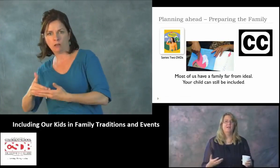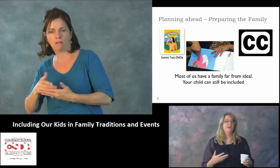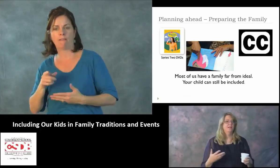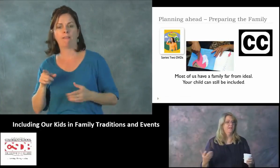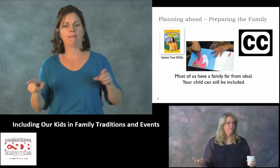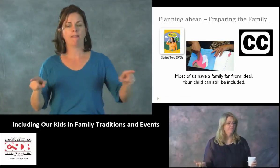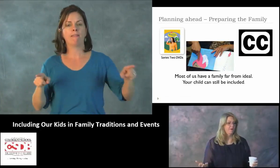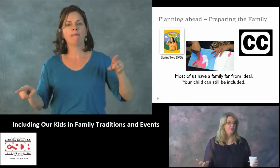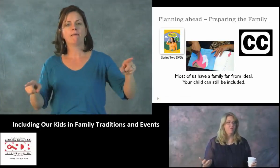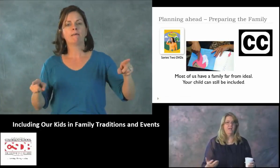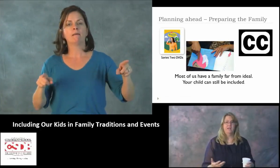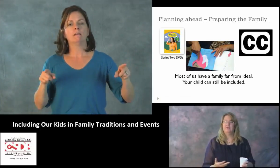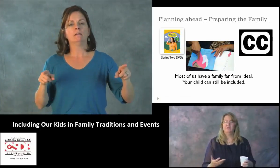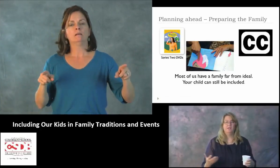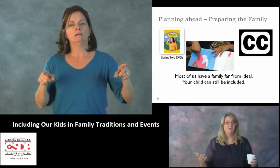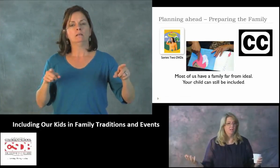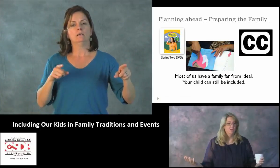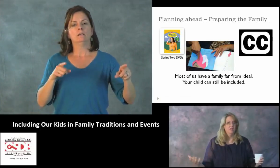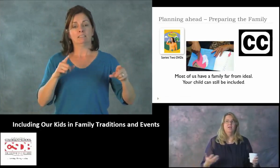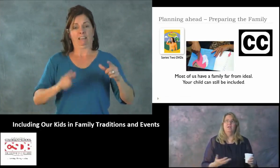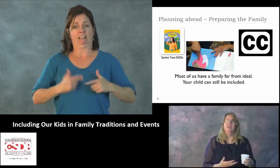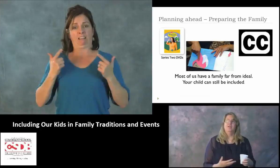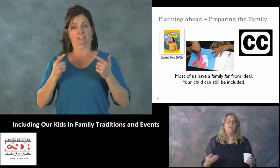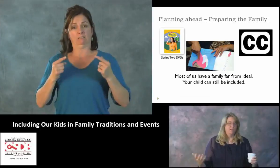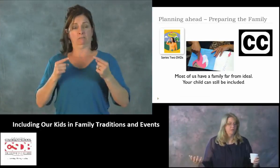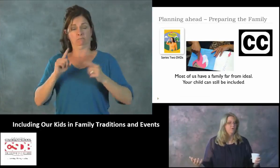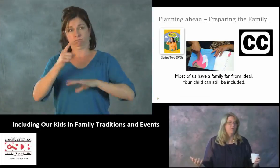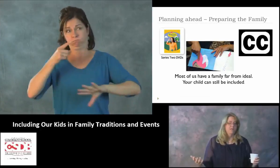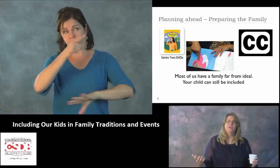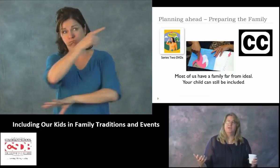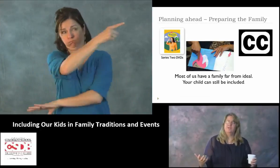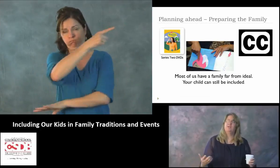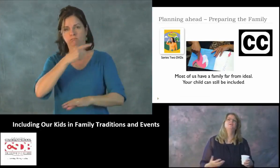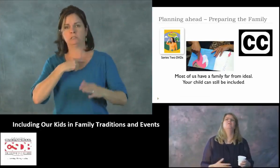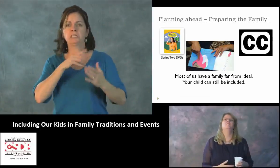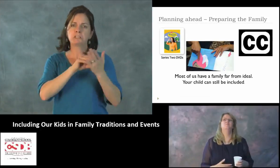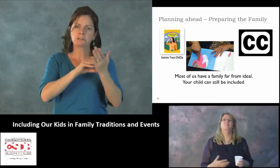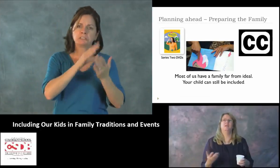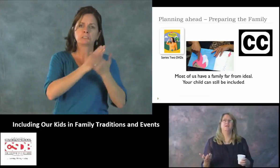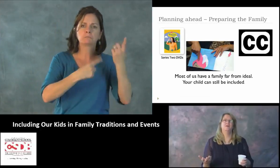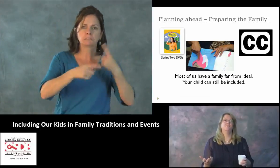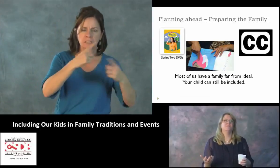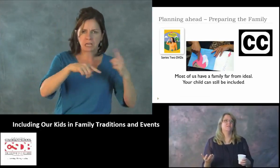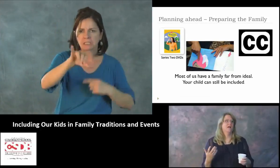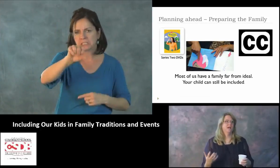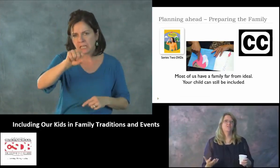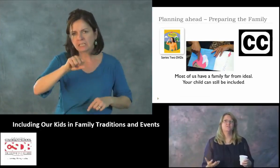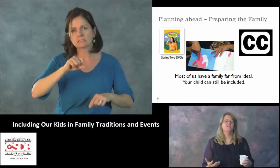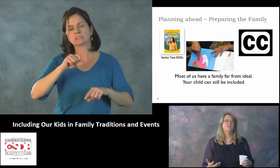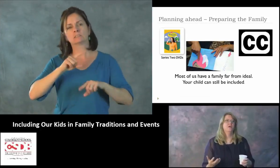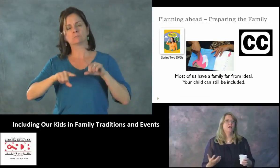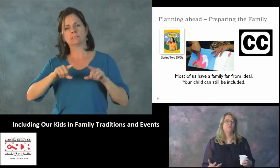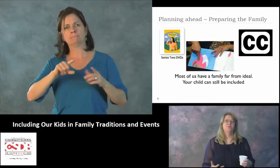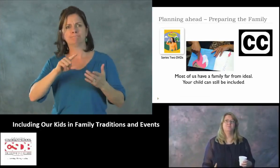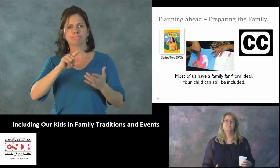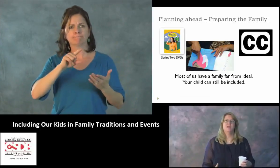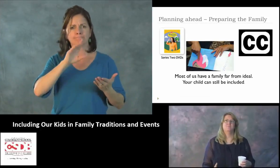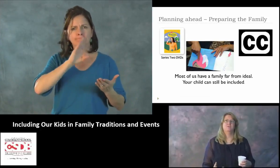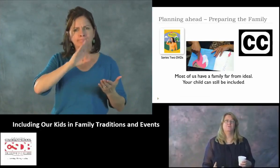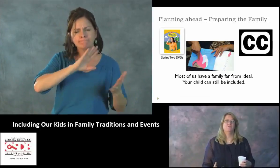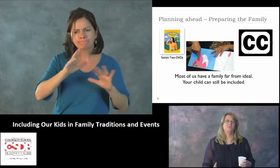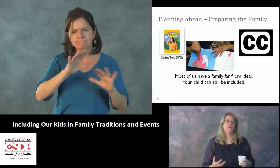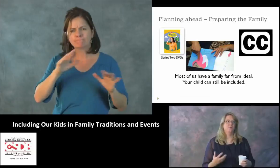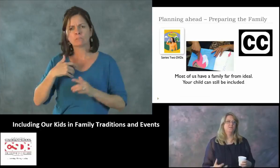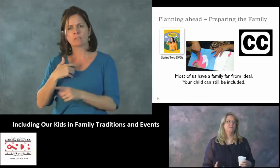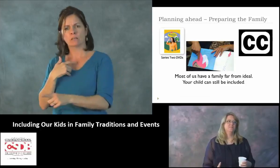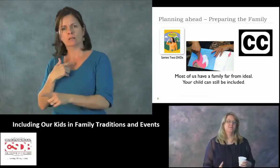signed, and they lived far away, and he learned what he could, but he also said, I want some time